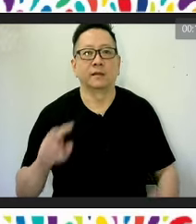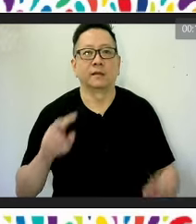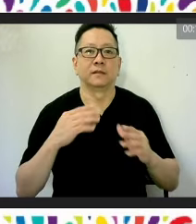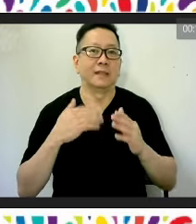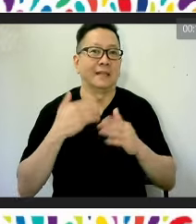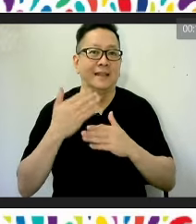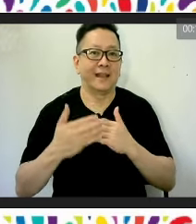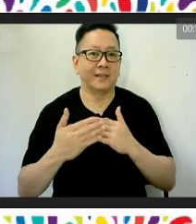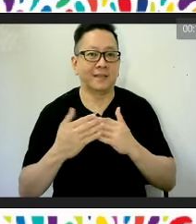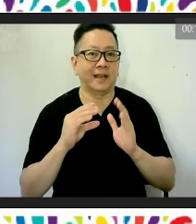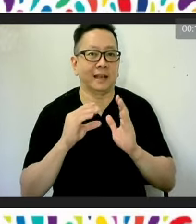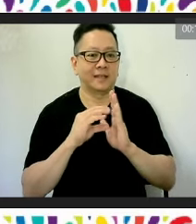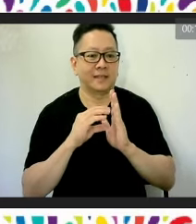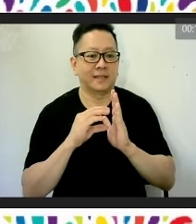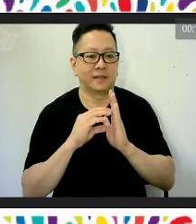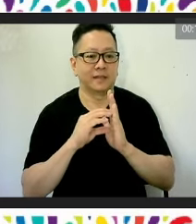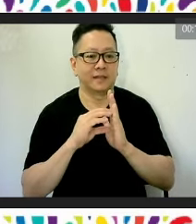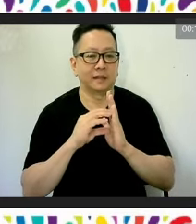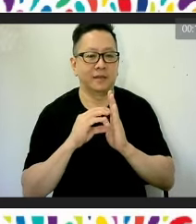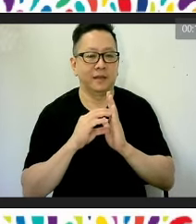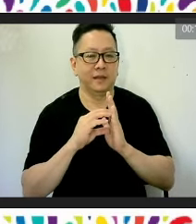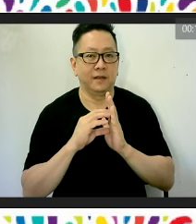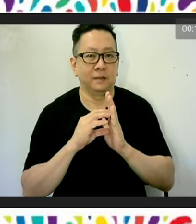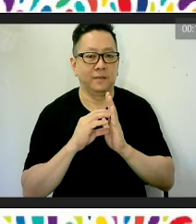Okay, the next text.